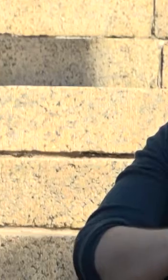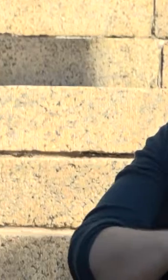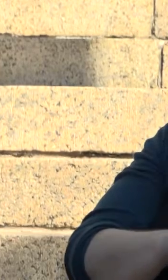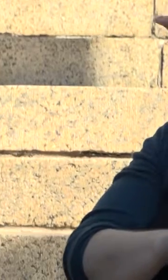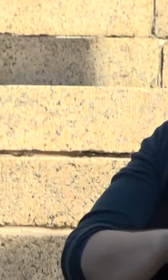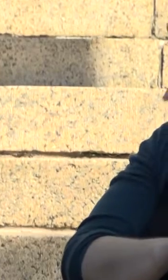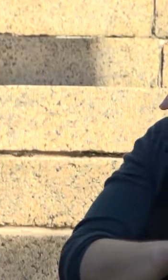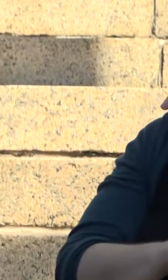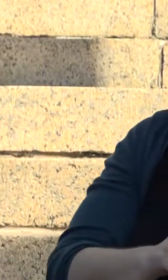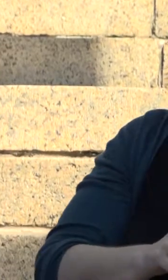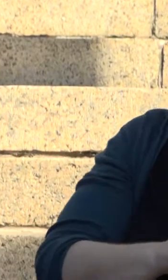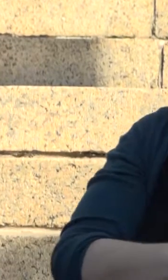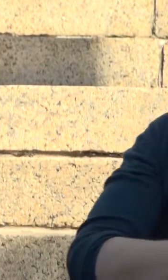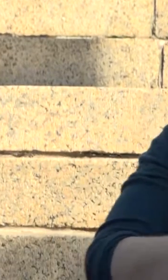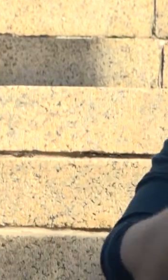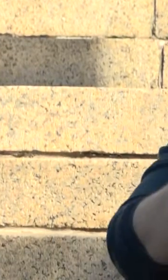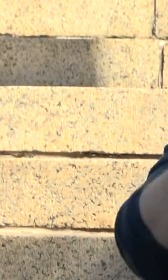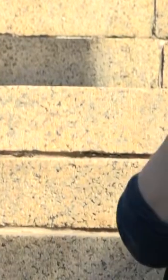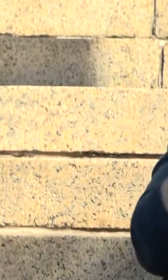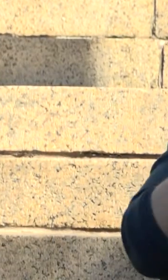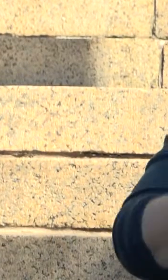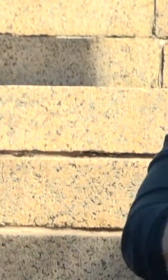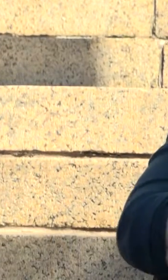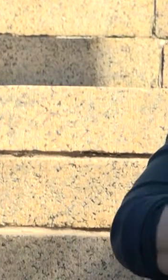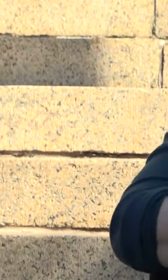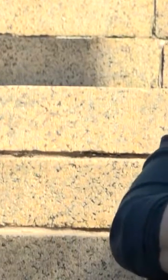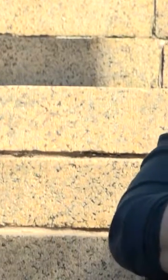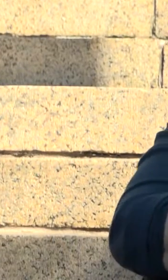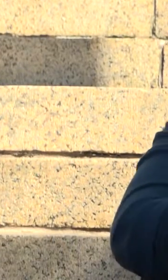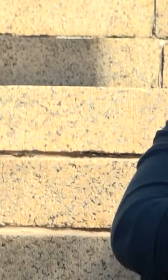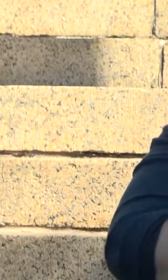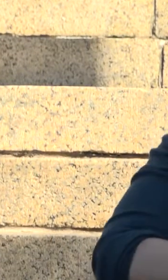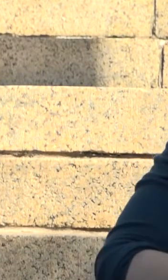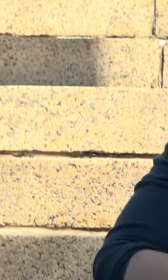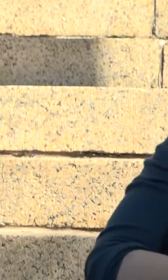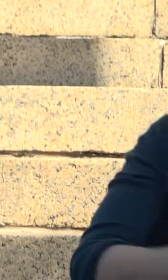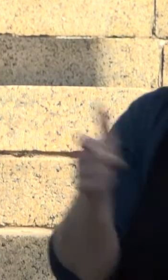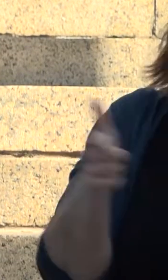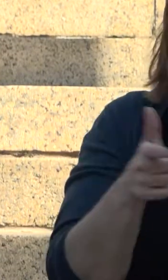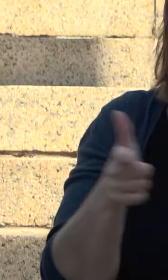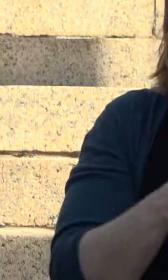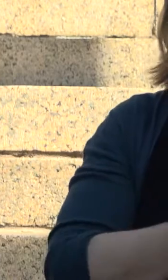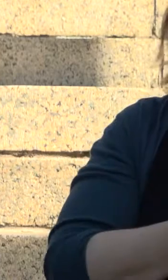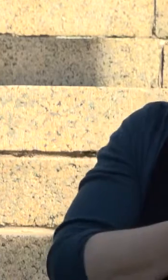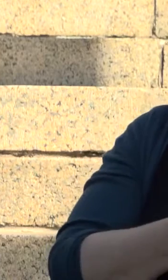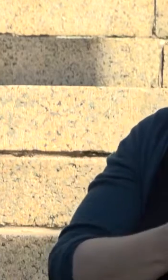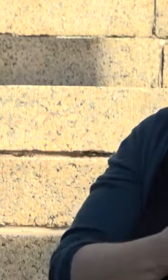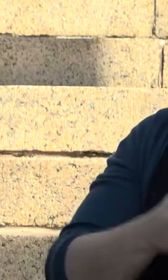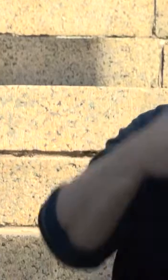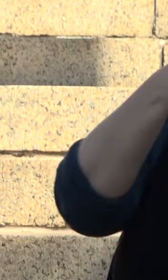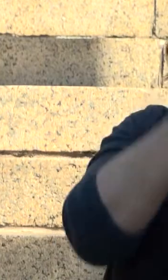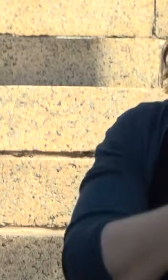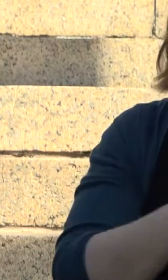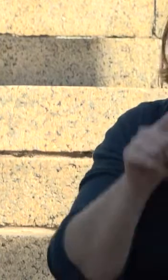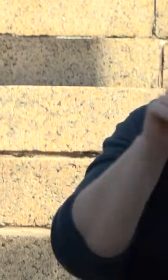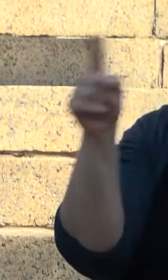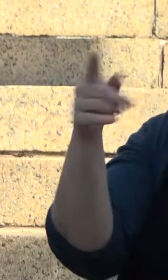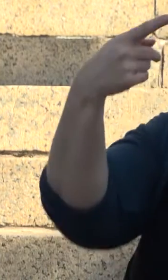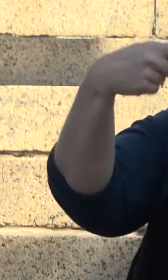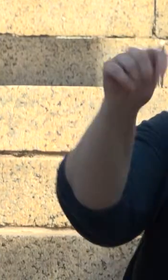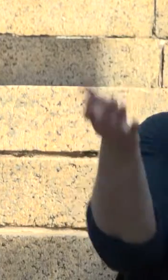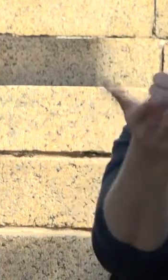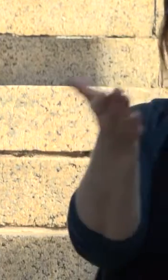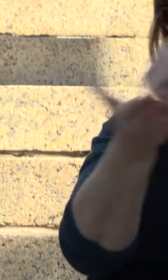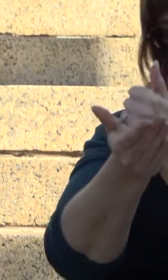them you're with Union 926. Listen, I'm Joe Stellato from Little Bethlehem. I'm not getting into Ground Zero, but I'm certainly going to go try to